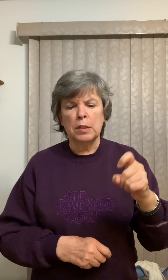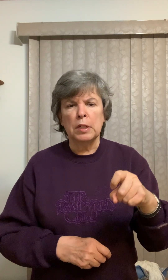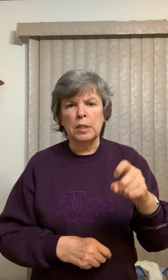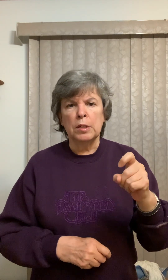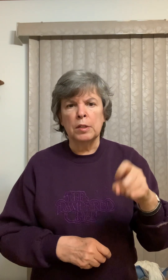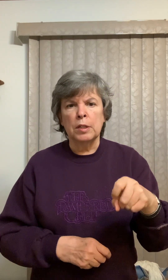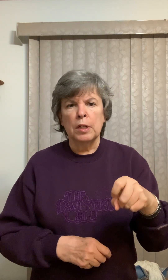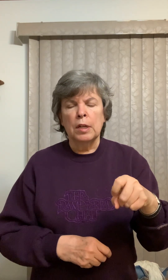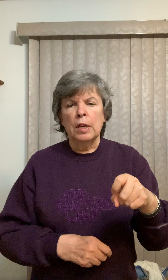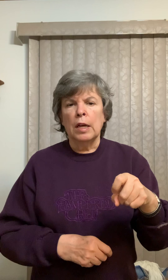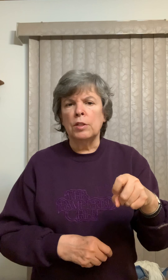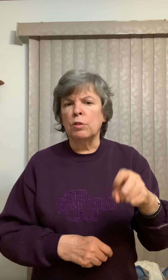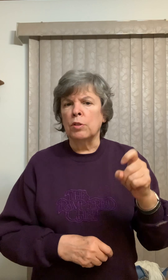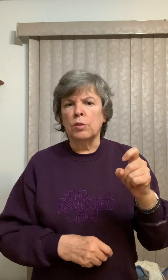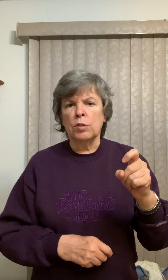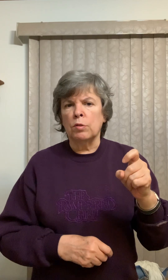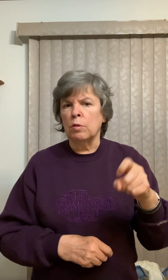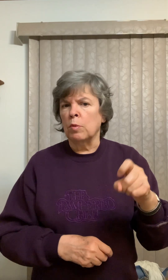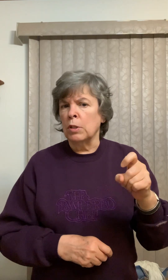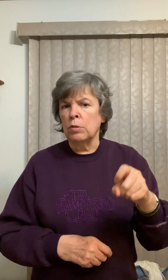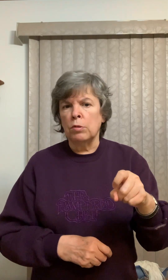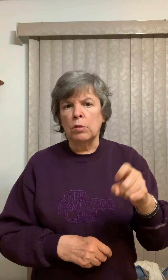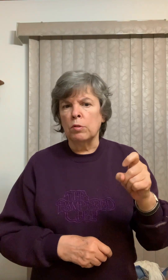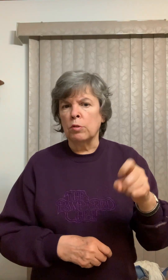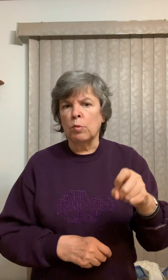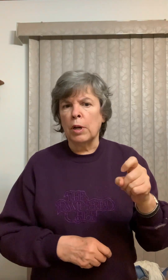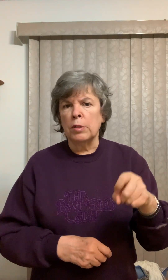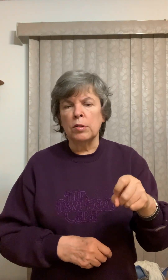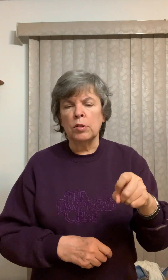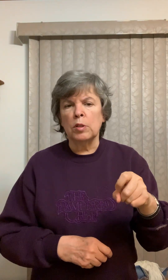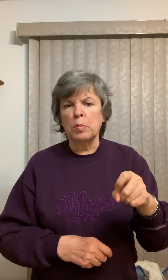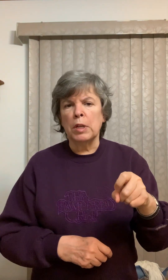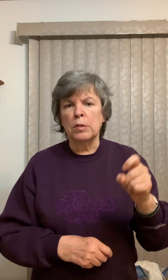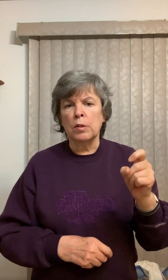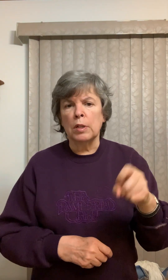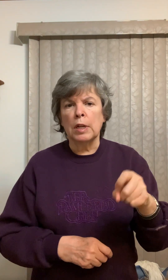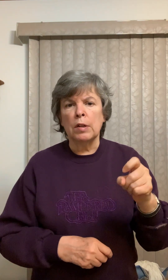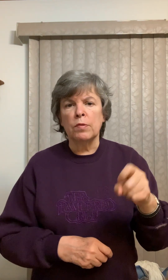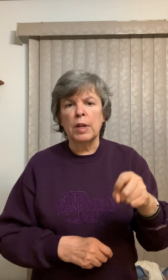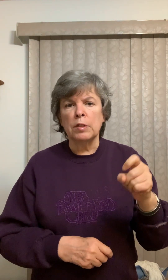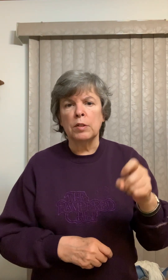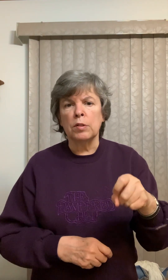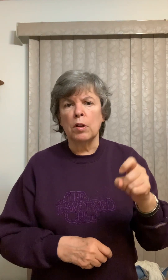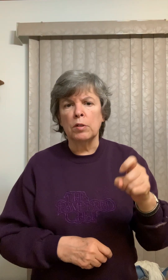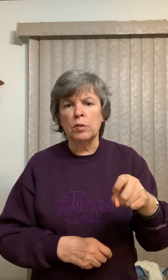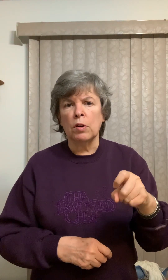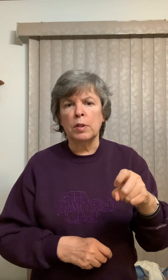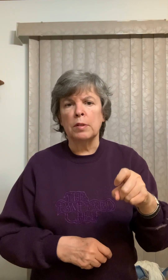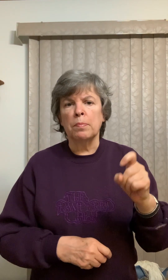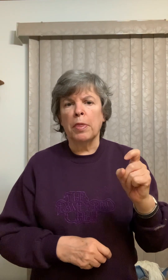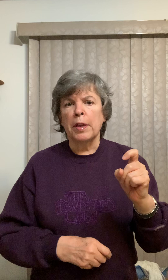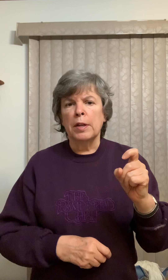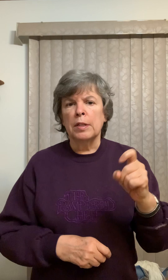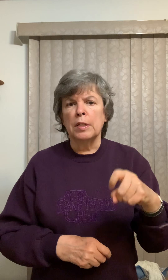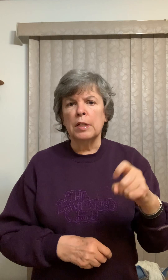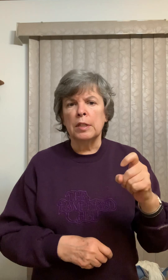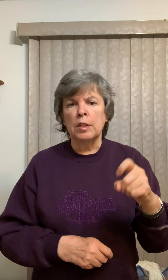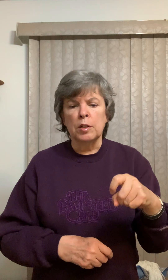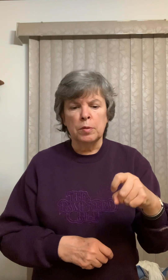need. And you can just do it once, you can do it twice. It just depends on how fast the song is going. Need.